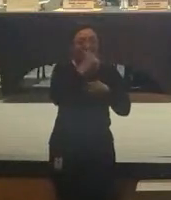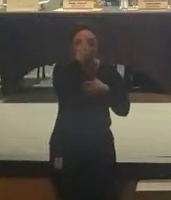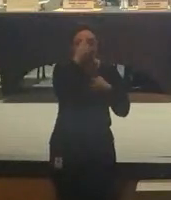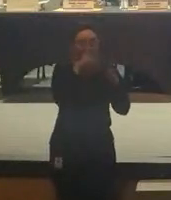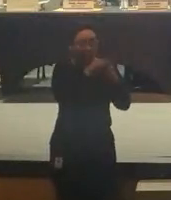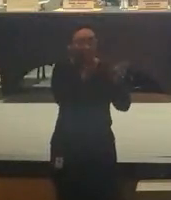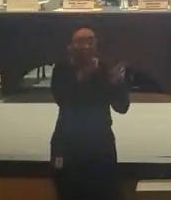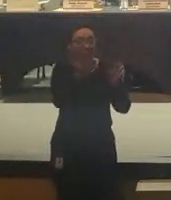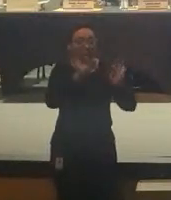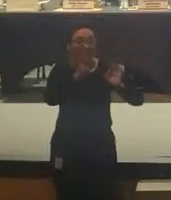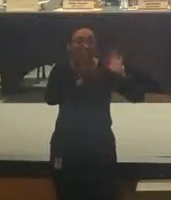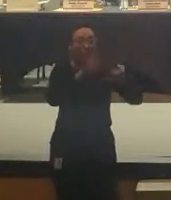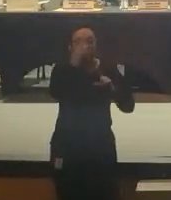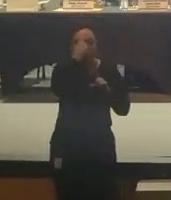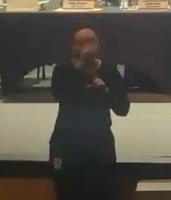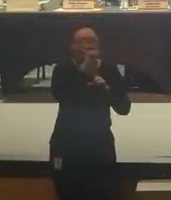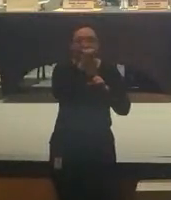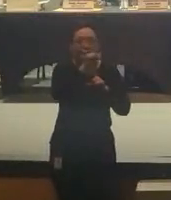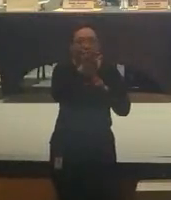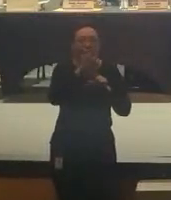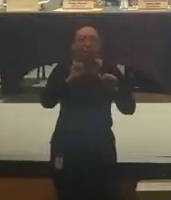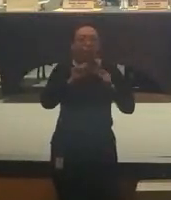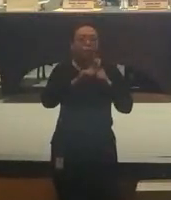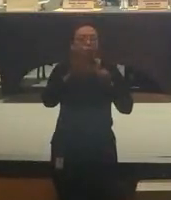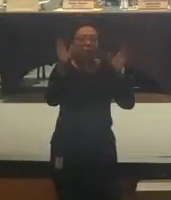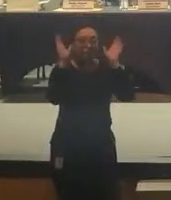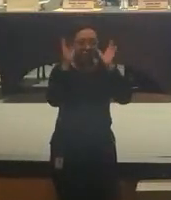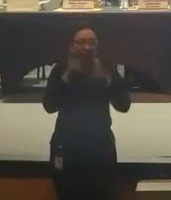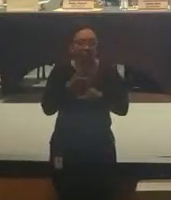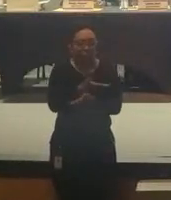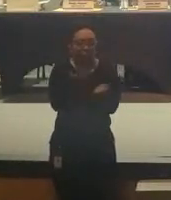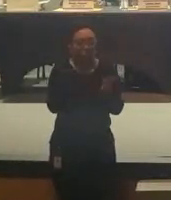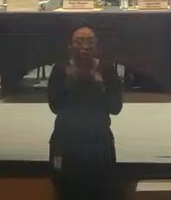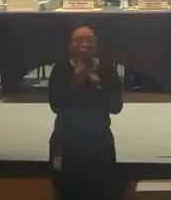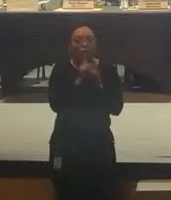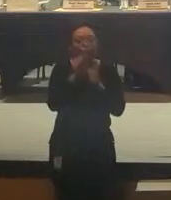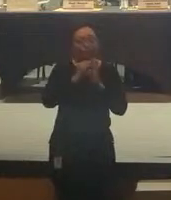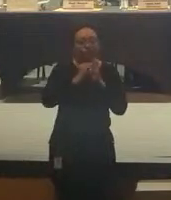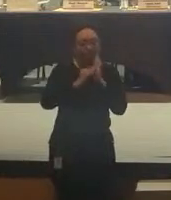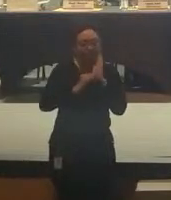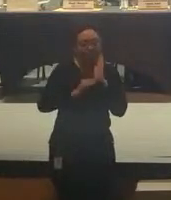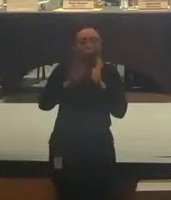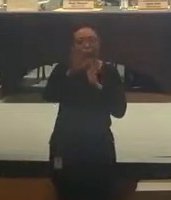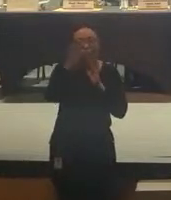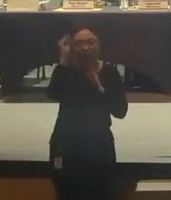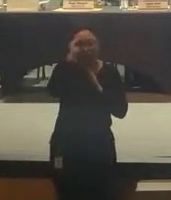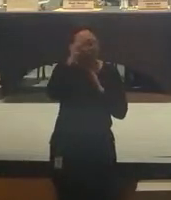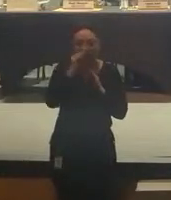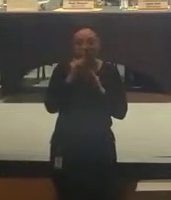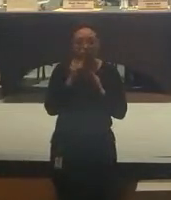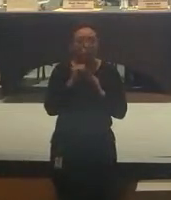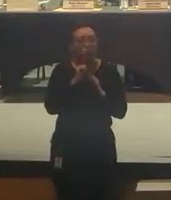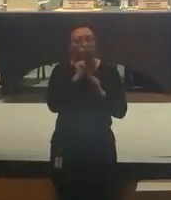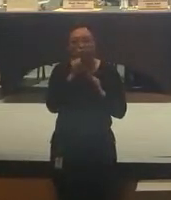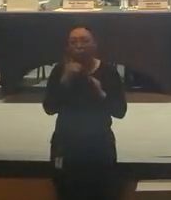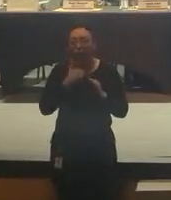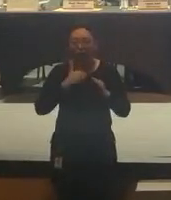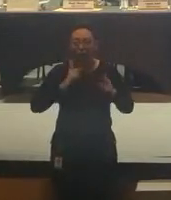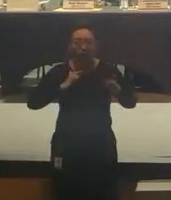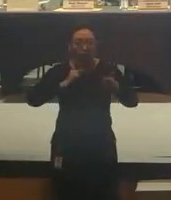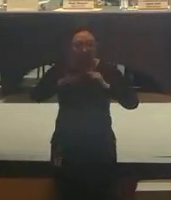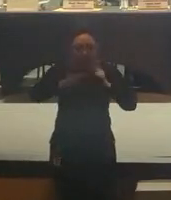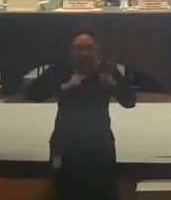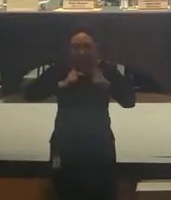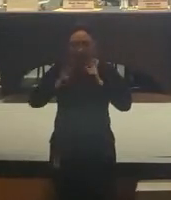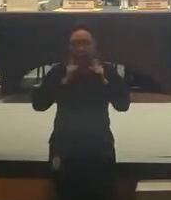input meeting is for AZAC to listen to you and to record your opinion. There is not a back and forth